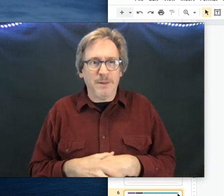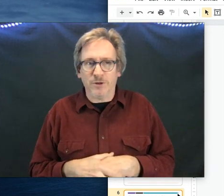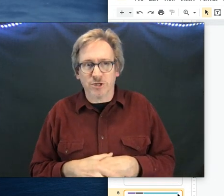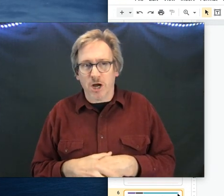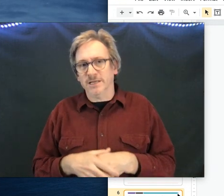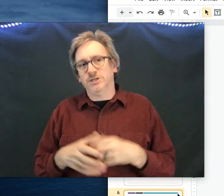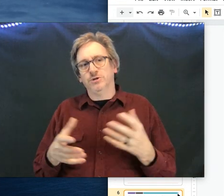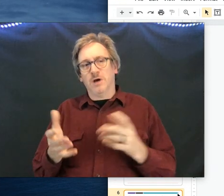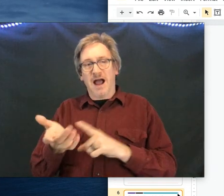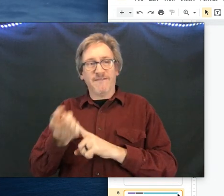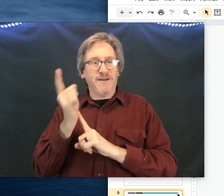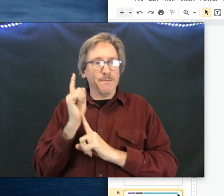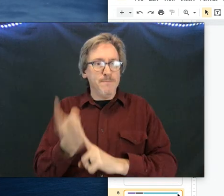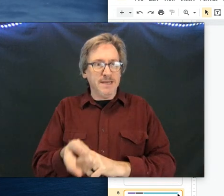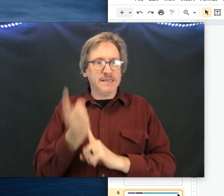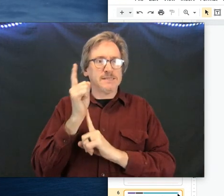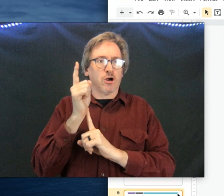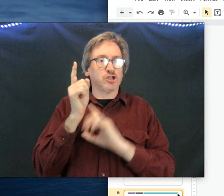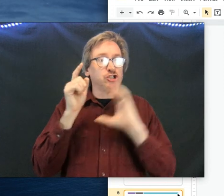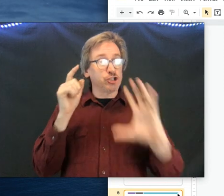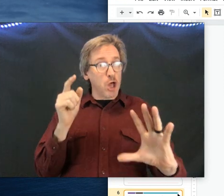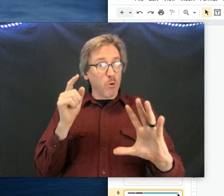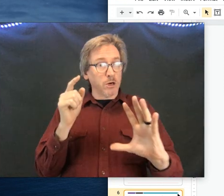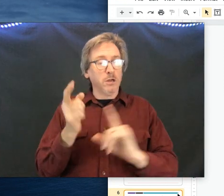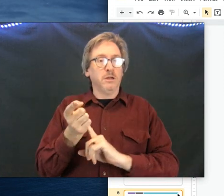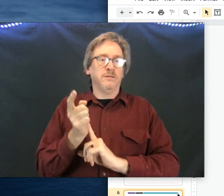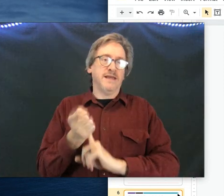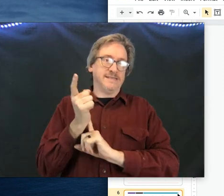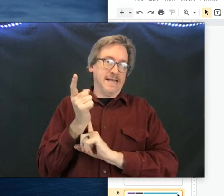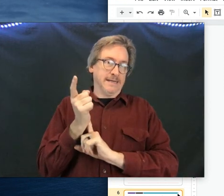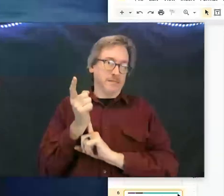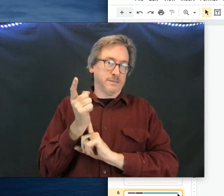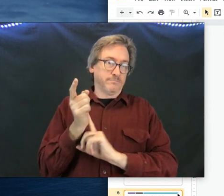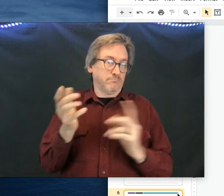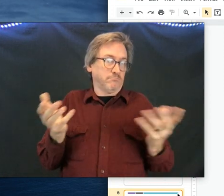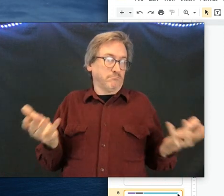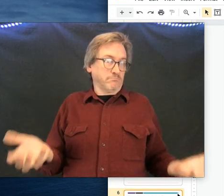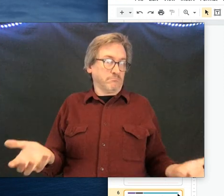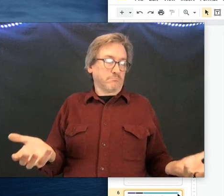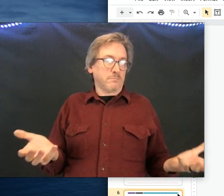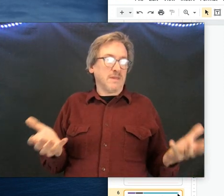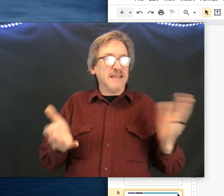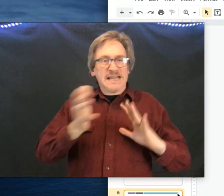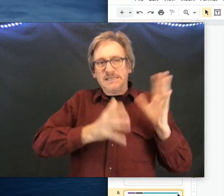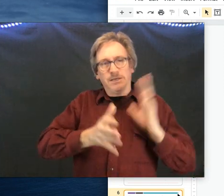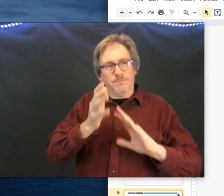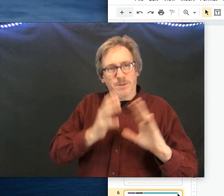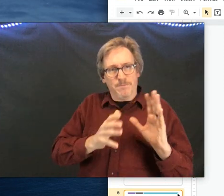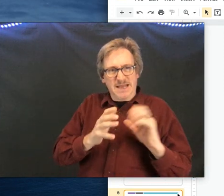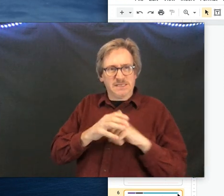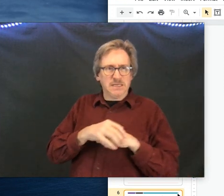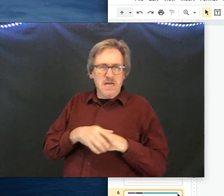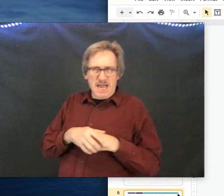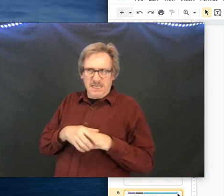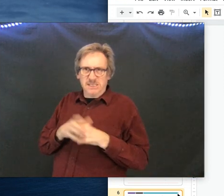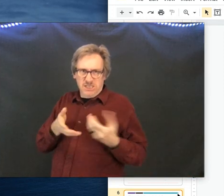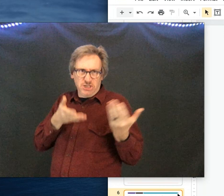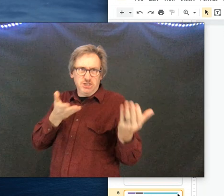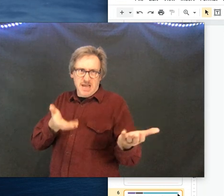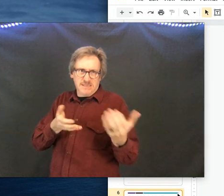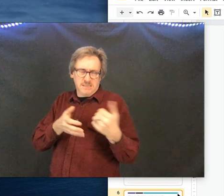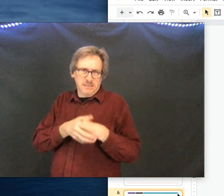area and the people you're talking to. I find minutes are slower than seconds. That's the best I